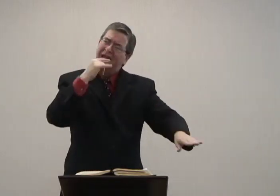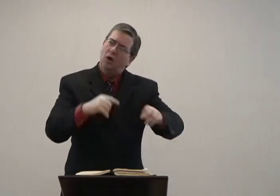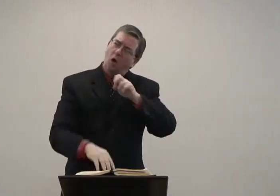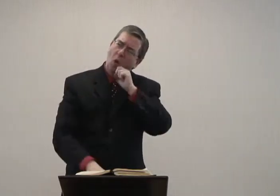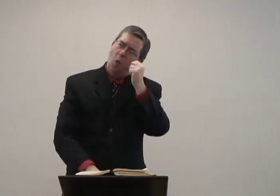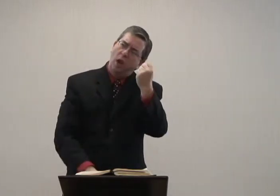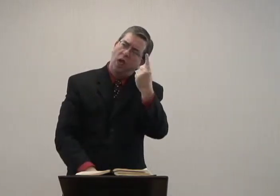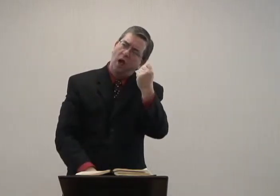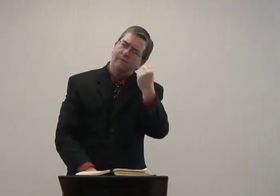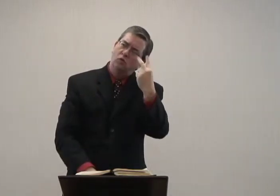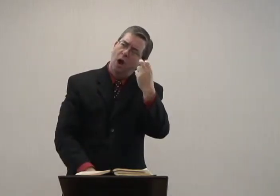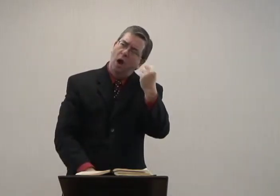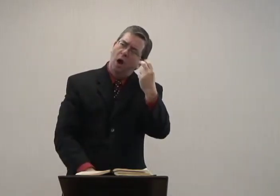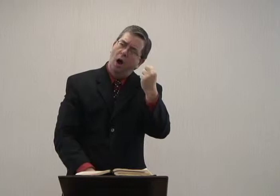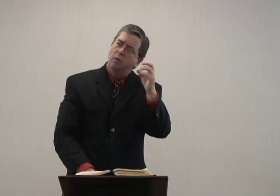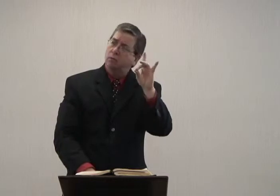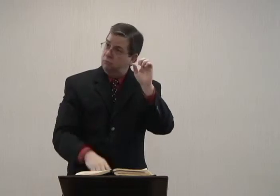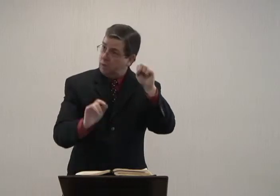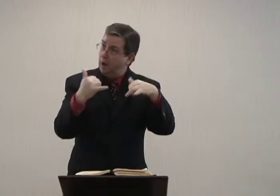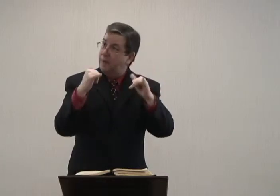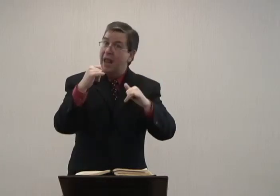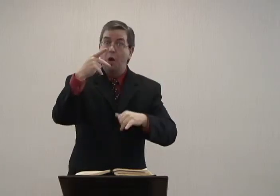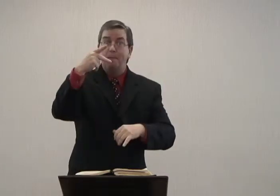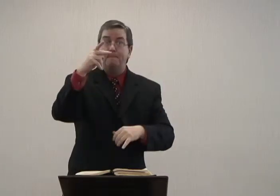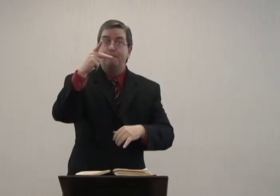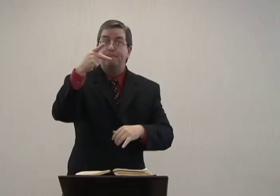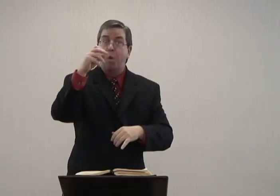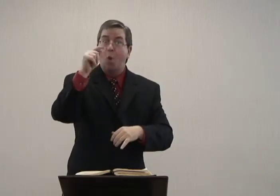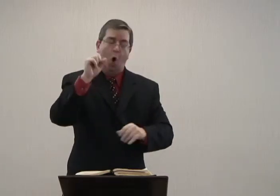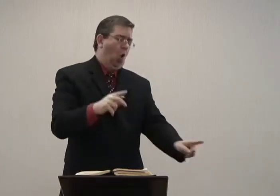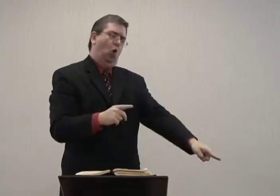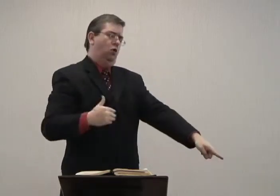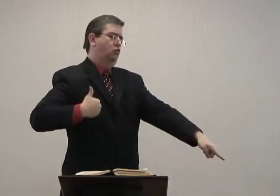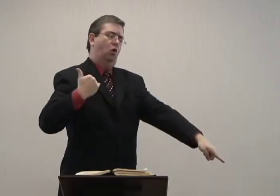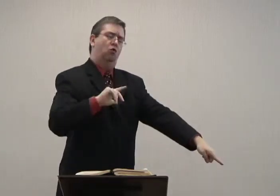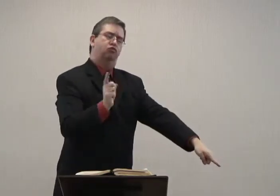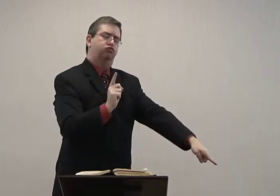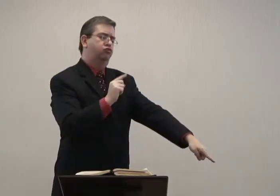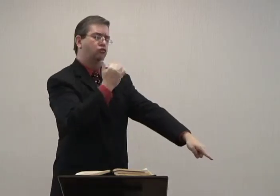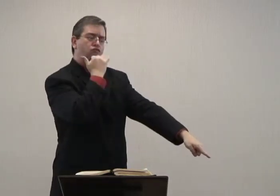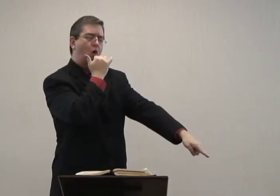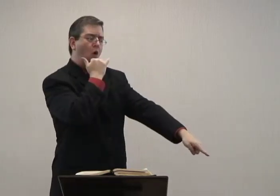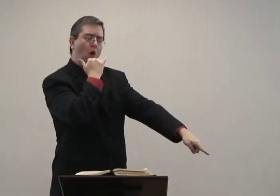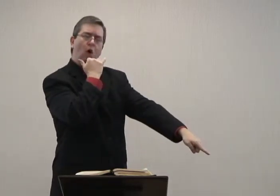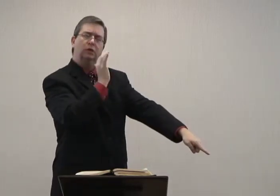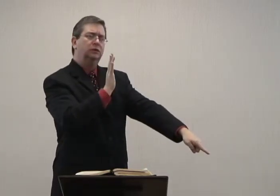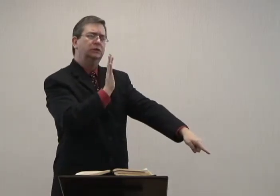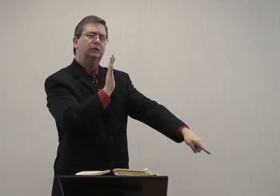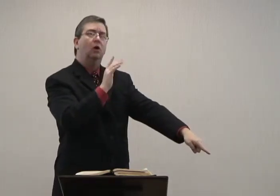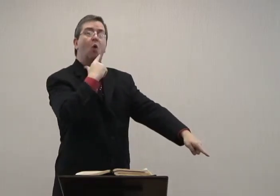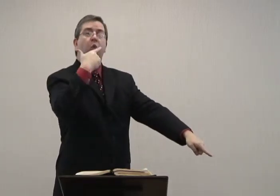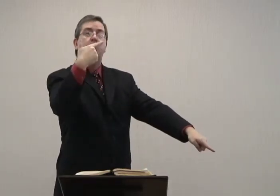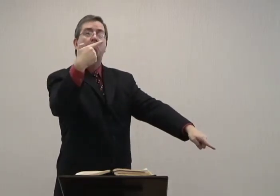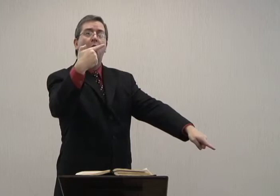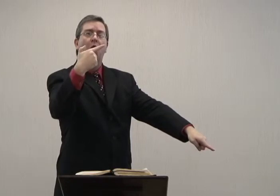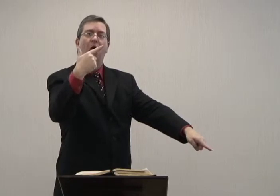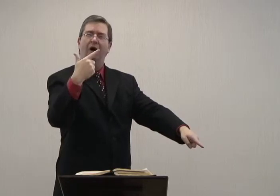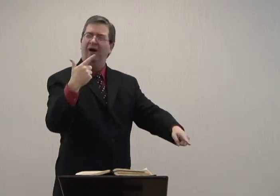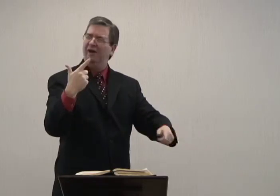What about kids over 11, 12? Can they play poker? Oh no, you're too young. It's wrong. When you're